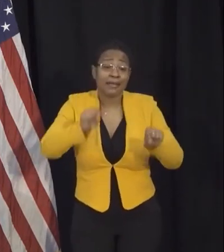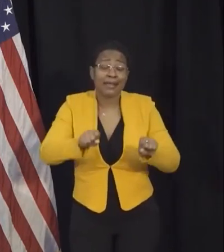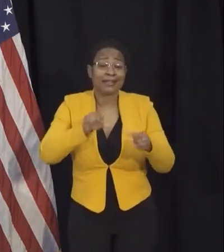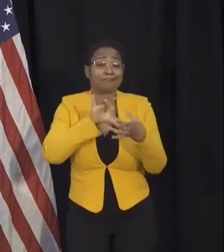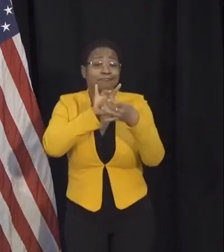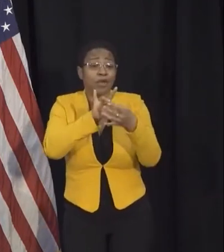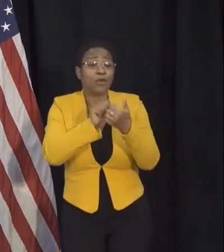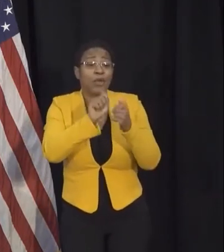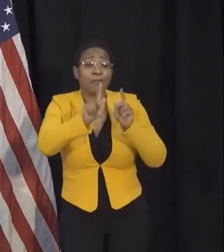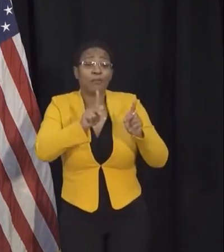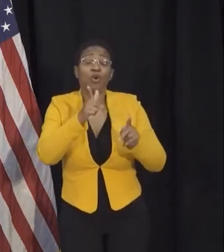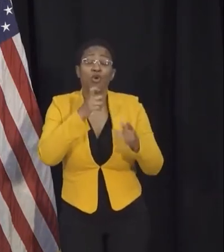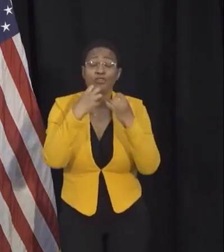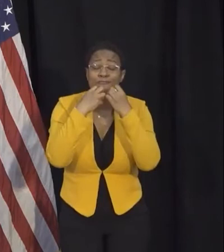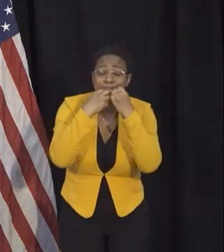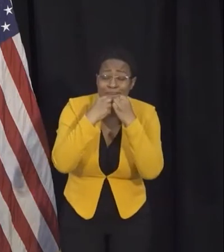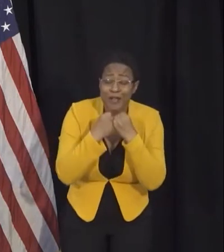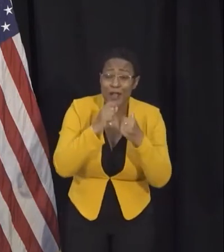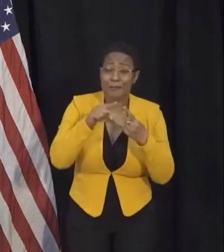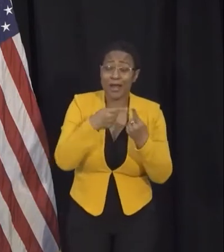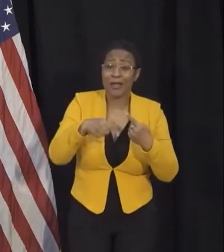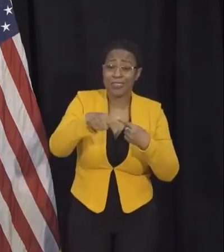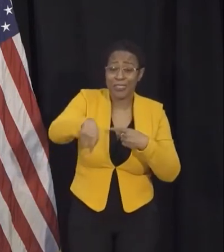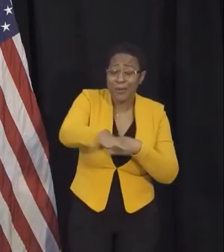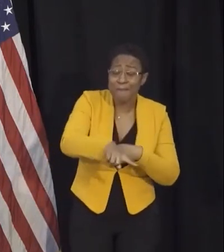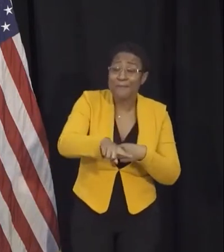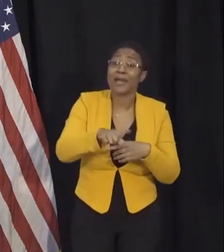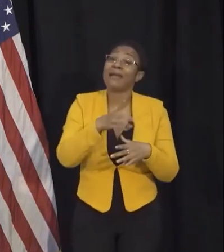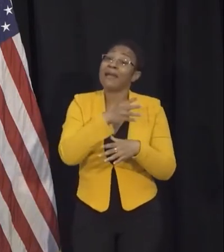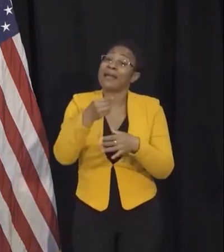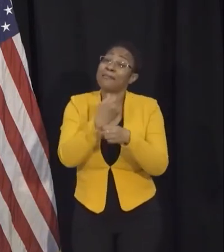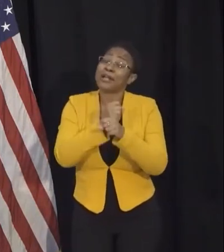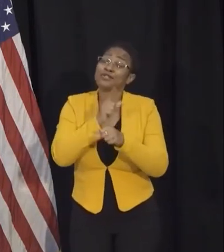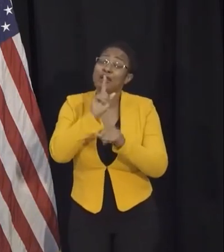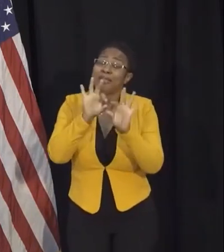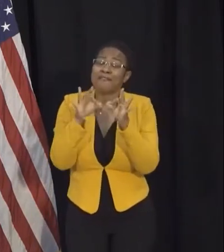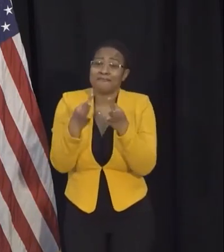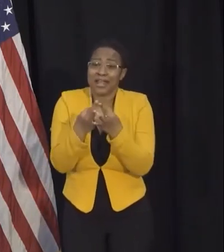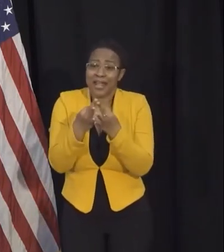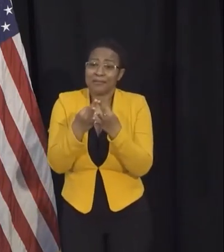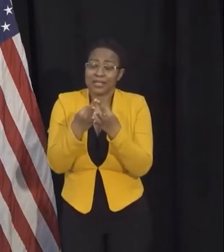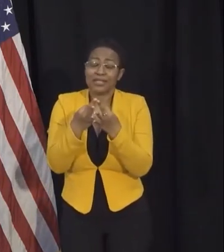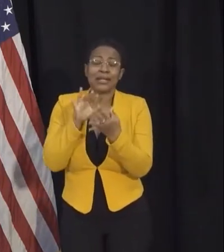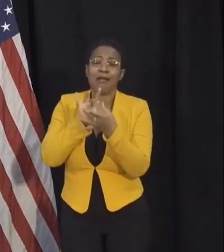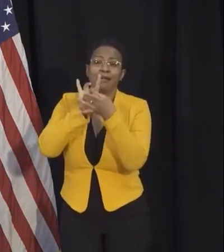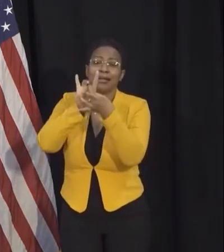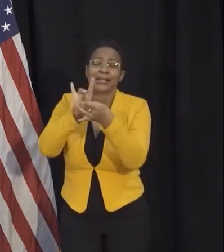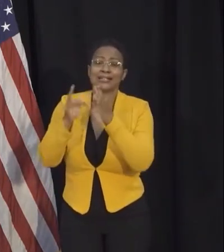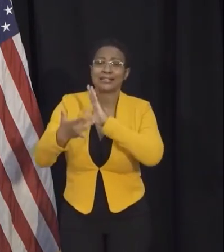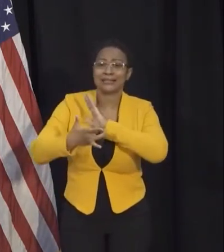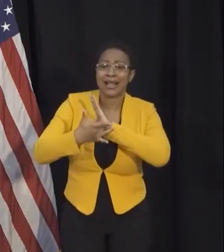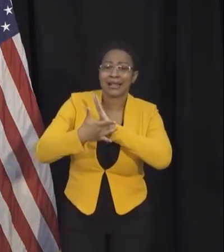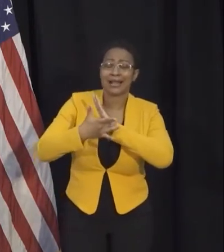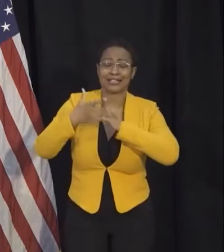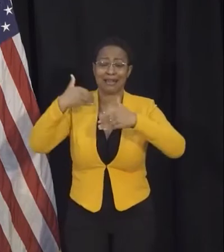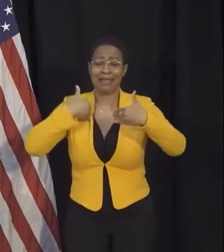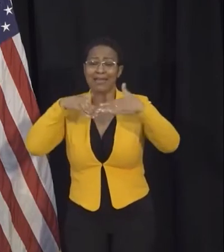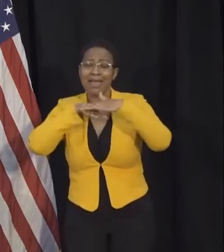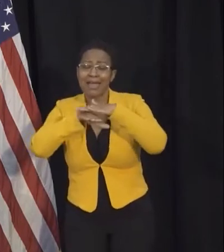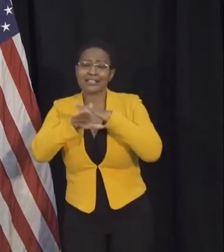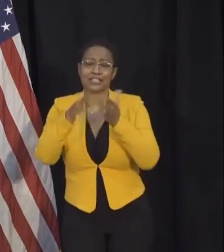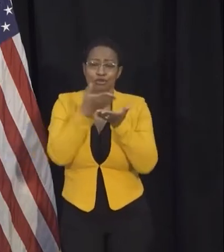can stay connected to people who care deeply about them, and that their families also might be connected to technology and to